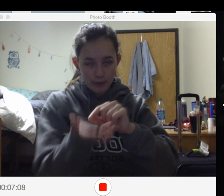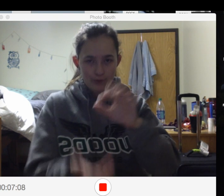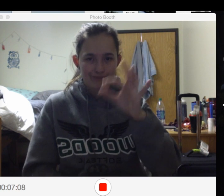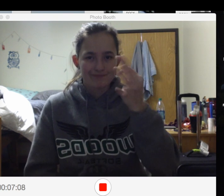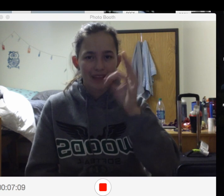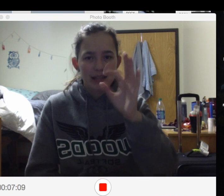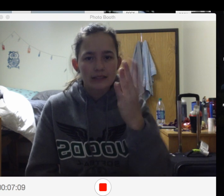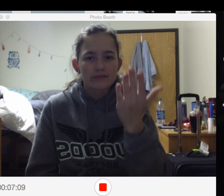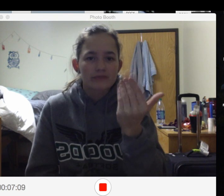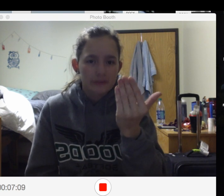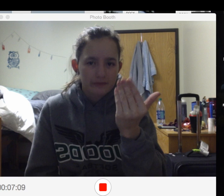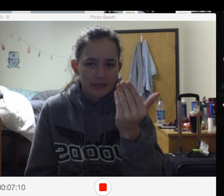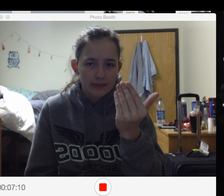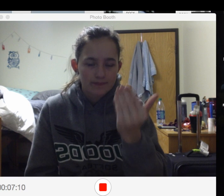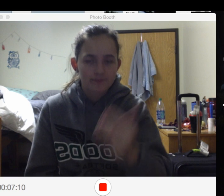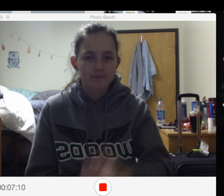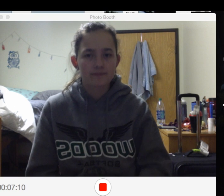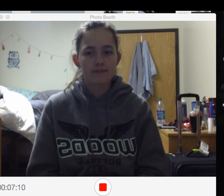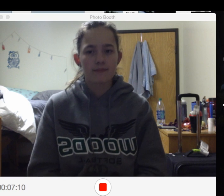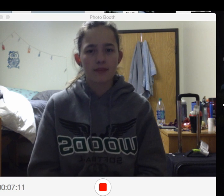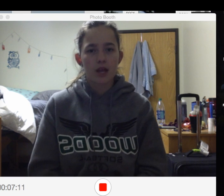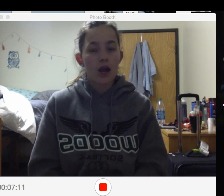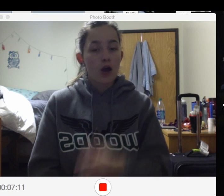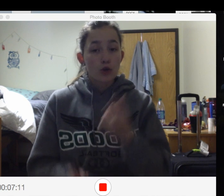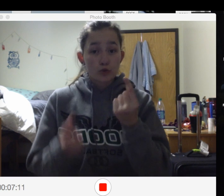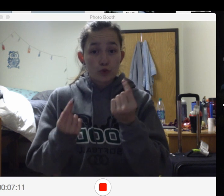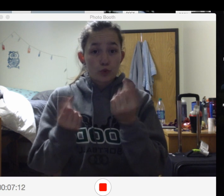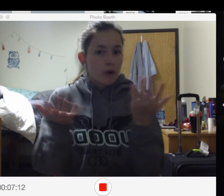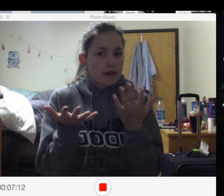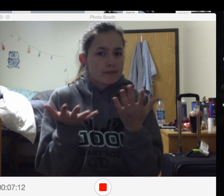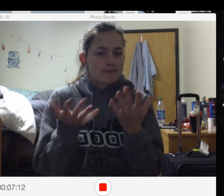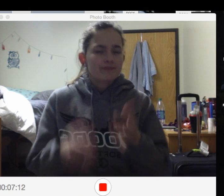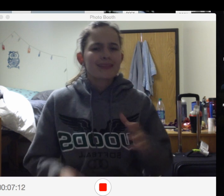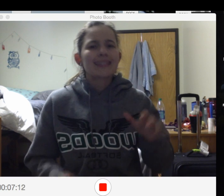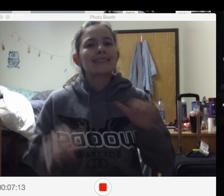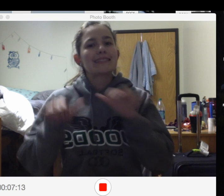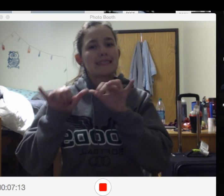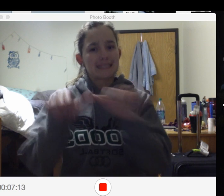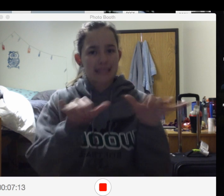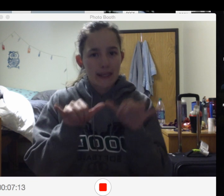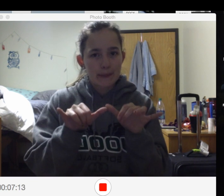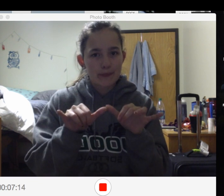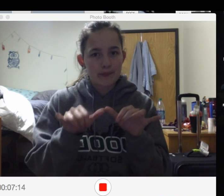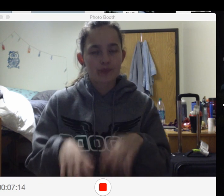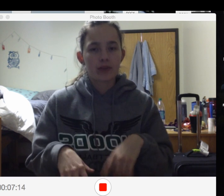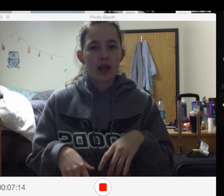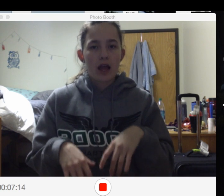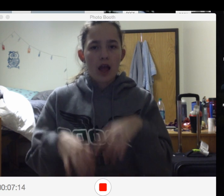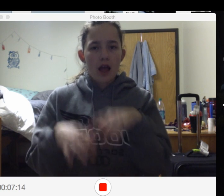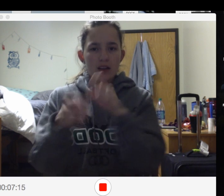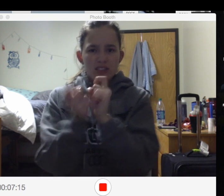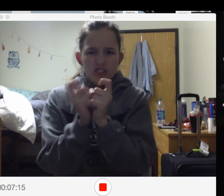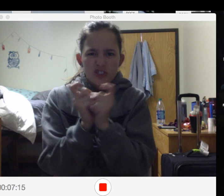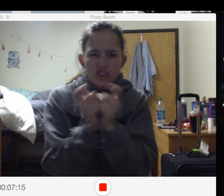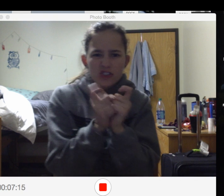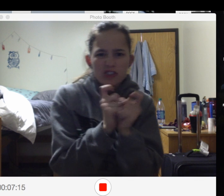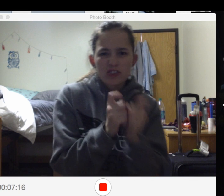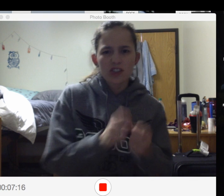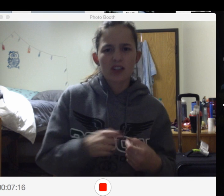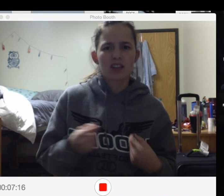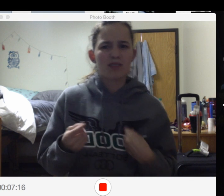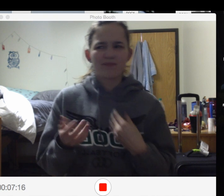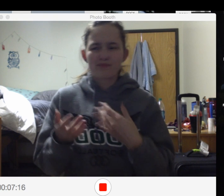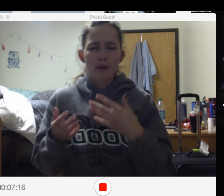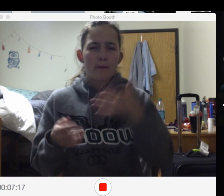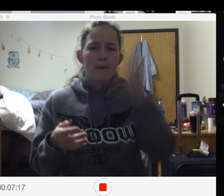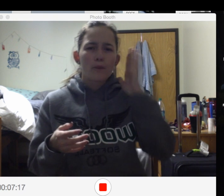In 1915, it's not like newspapers were sweating a lot about their civic responsibilities. Then people kind of noticed that they were